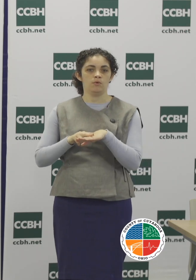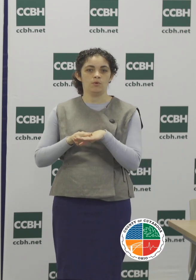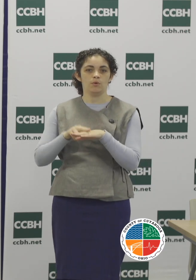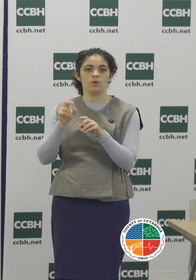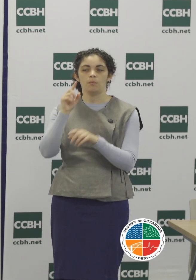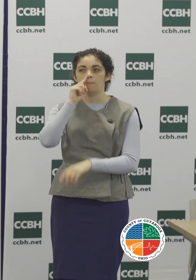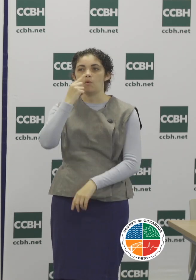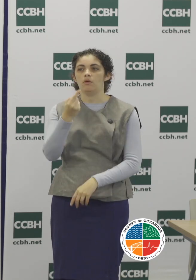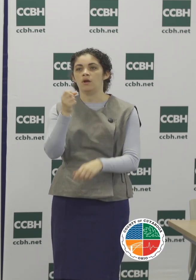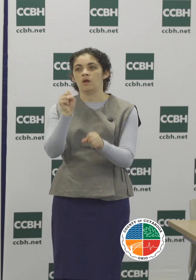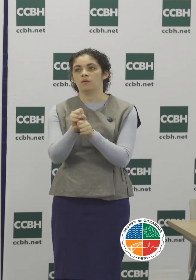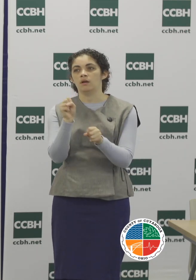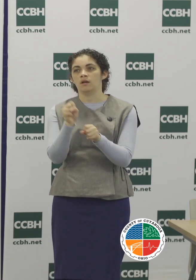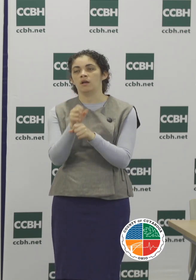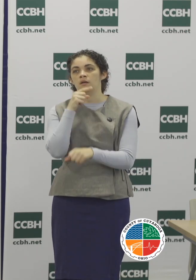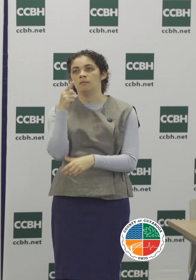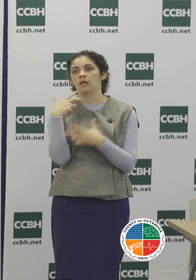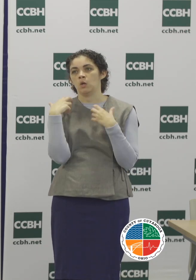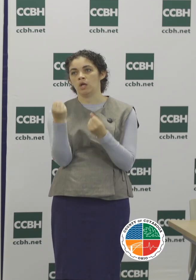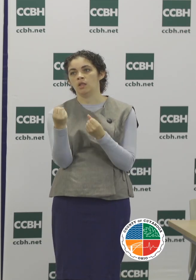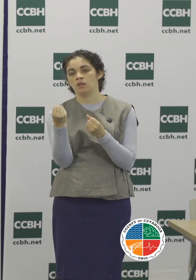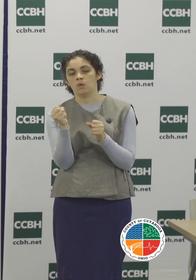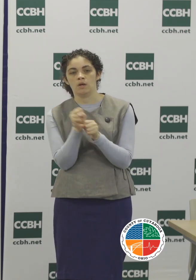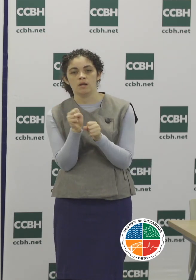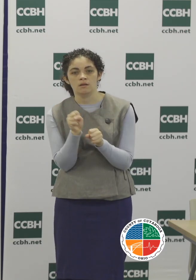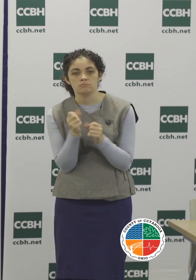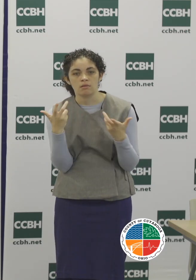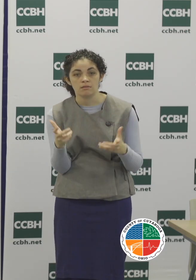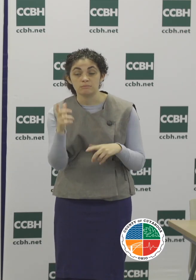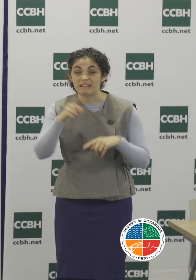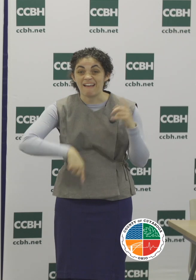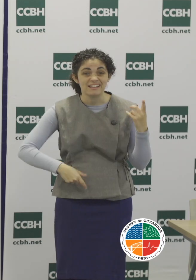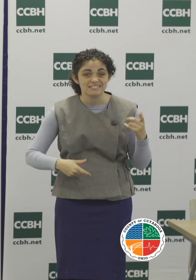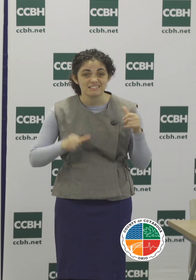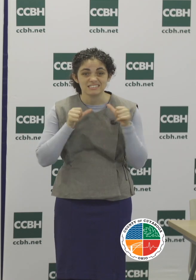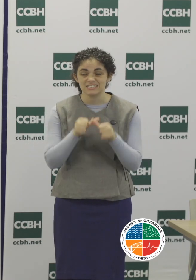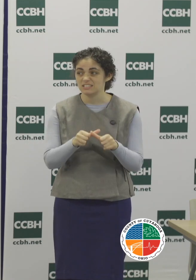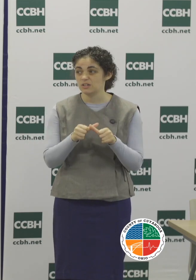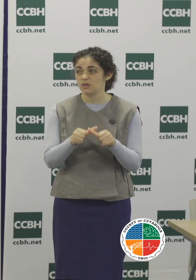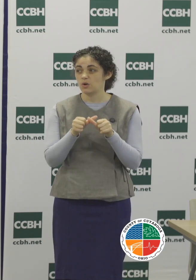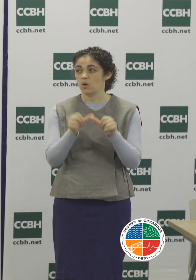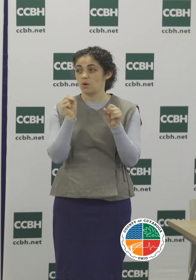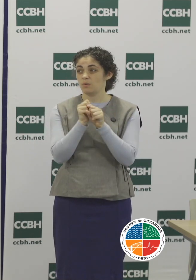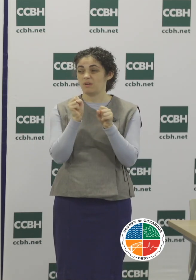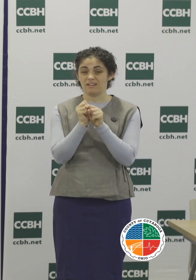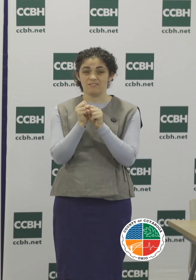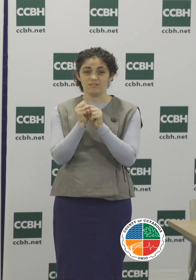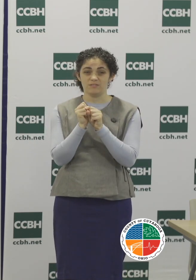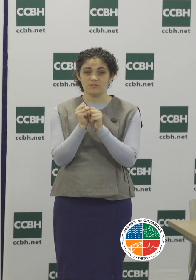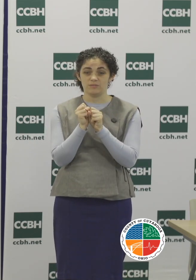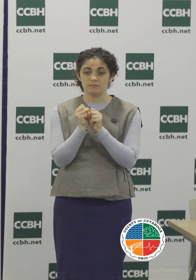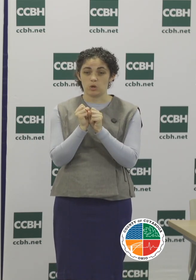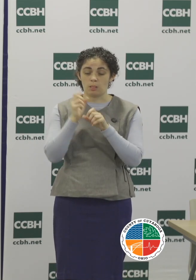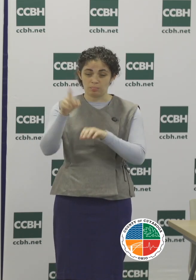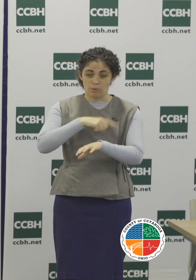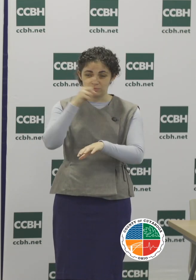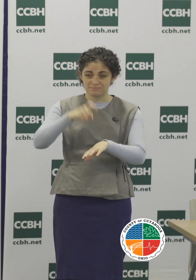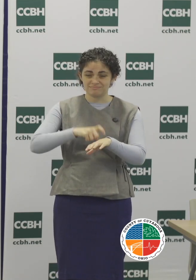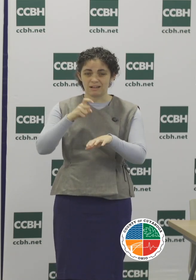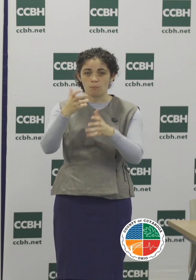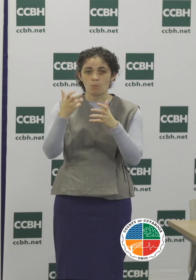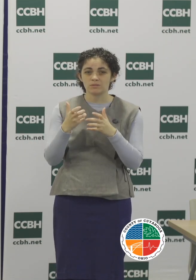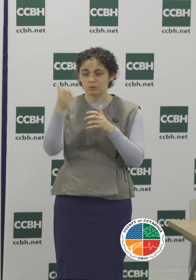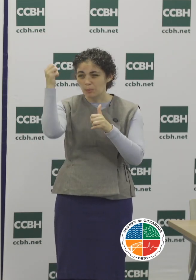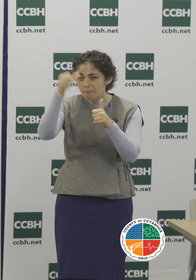old boring public health stuff, right? But we can't, and we're gonna be at this a long time. And so I would just like to